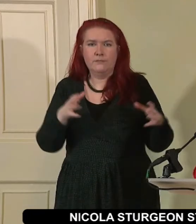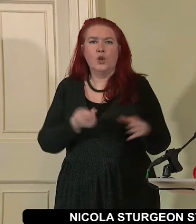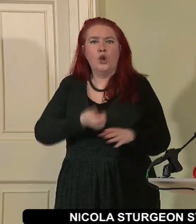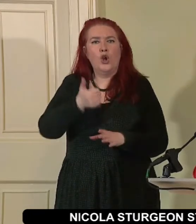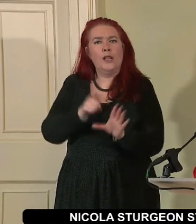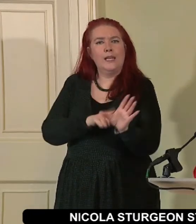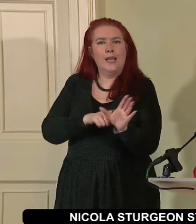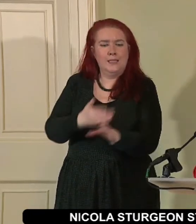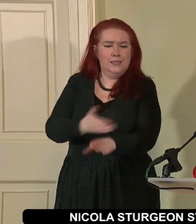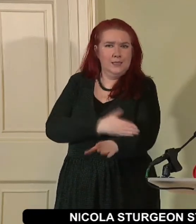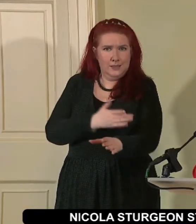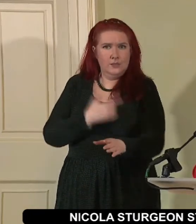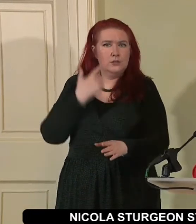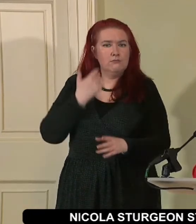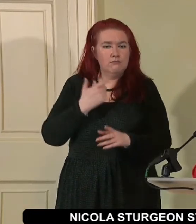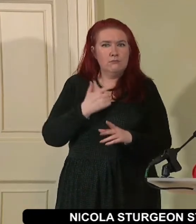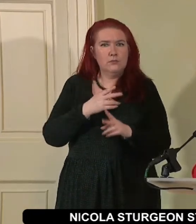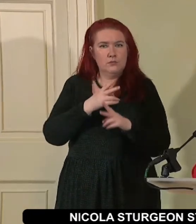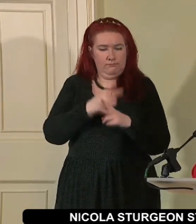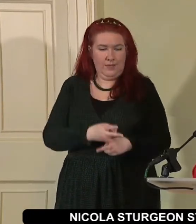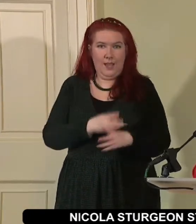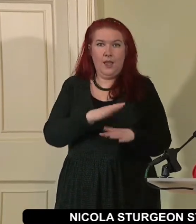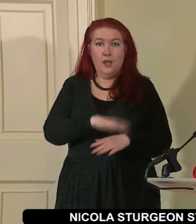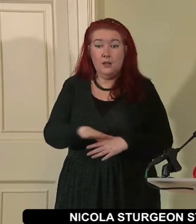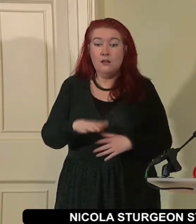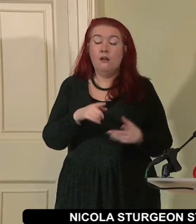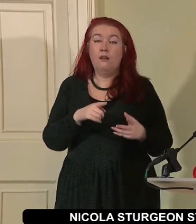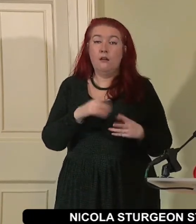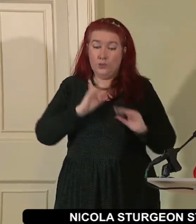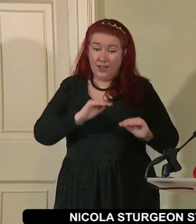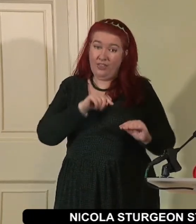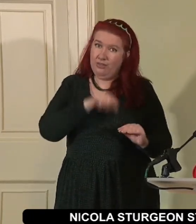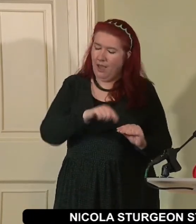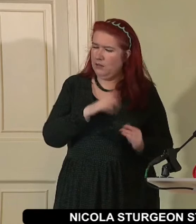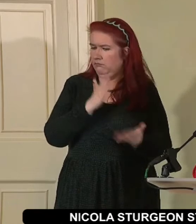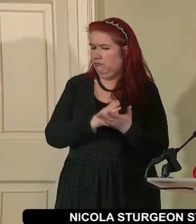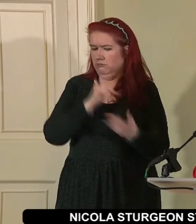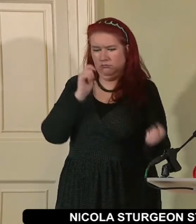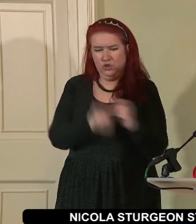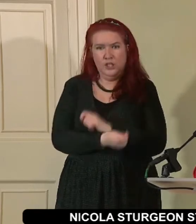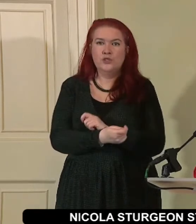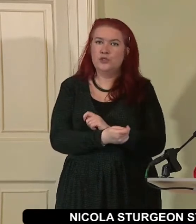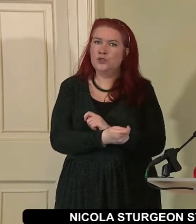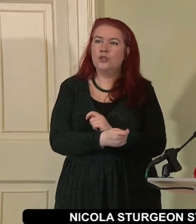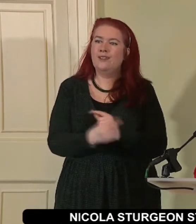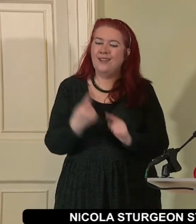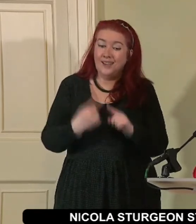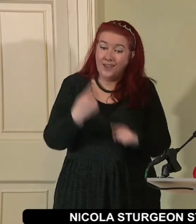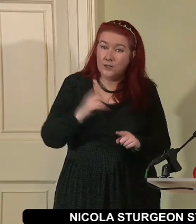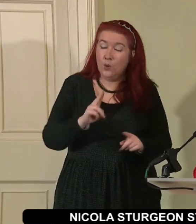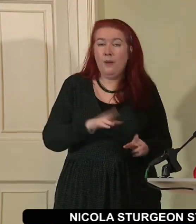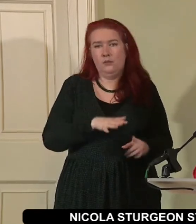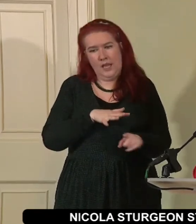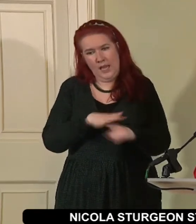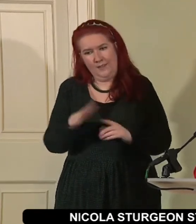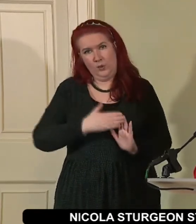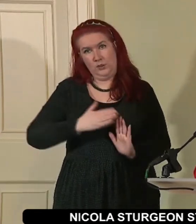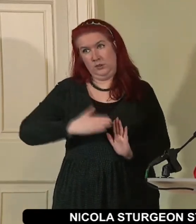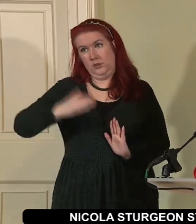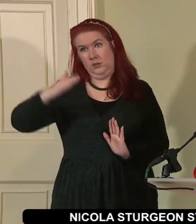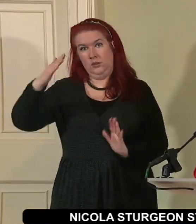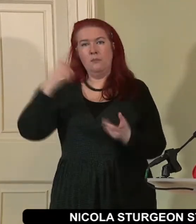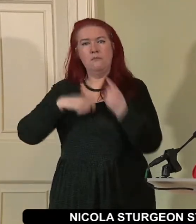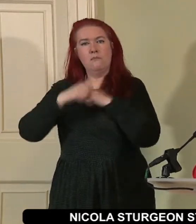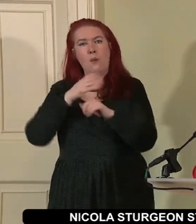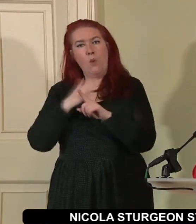years childcare and education, is transformational. Effects won't be seen immediately, but the effects that will have as children go through